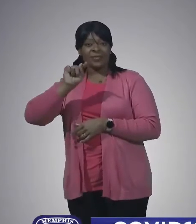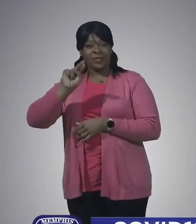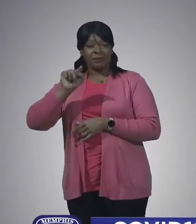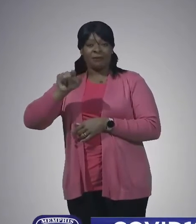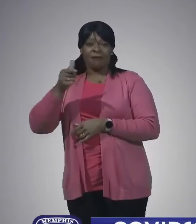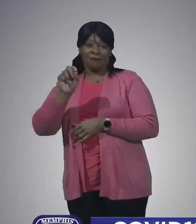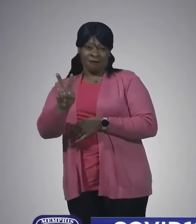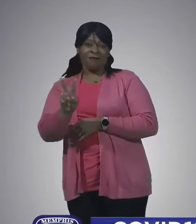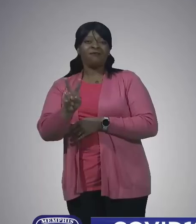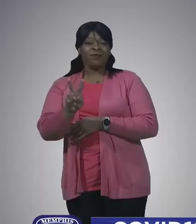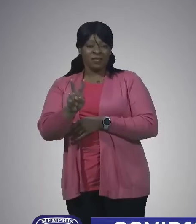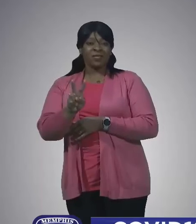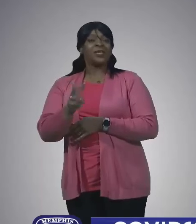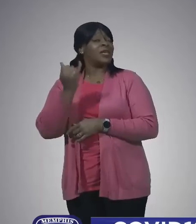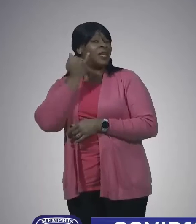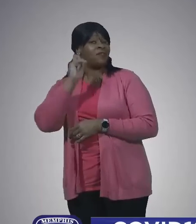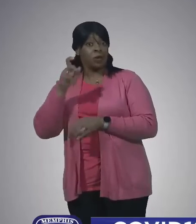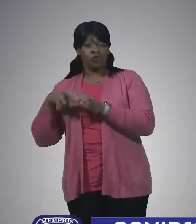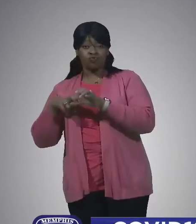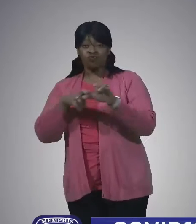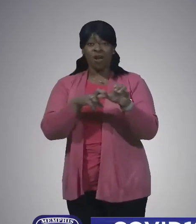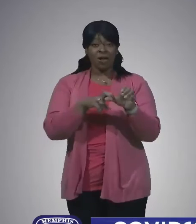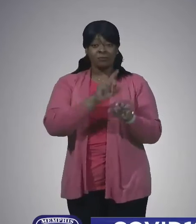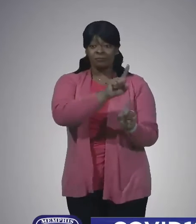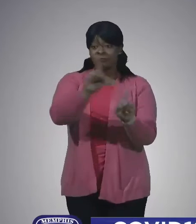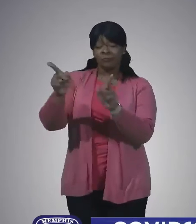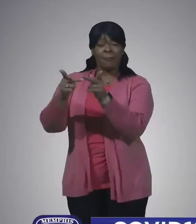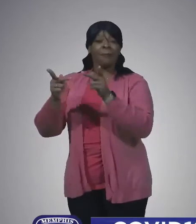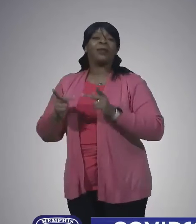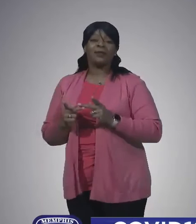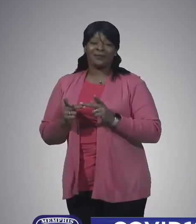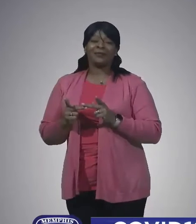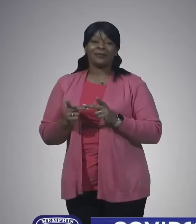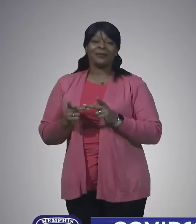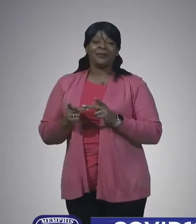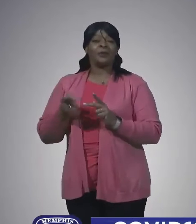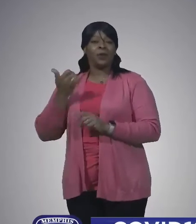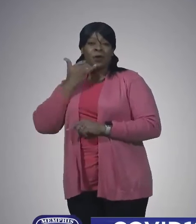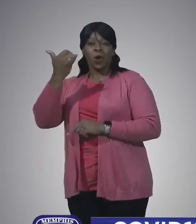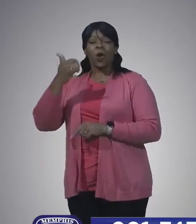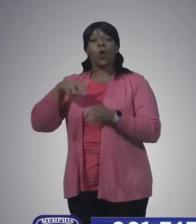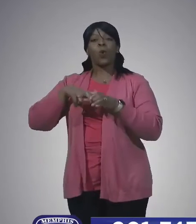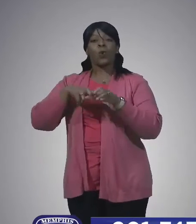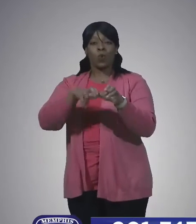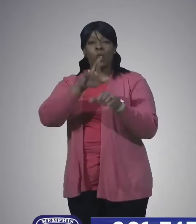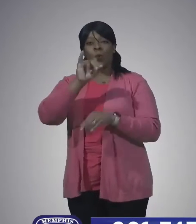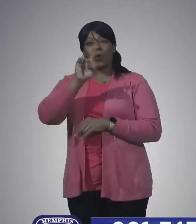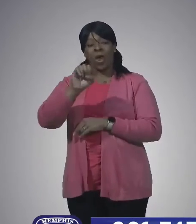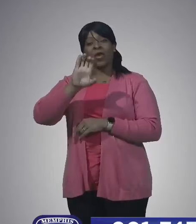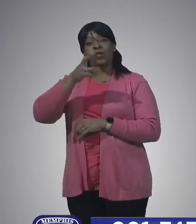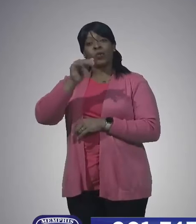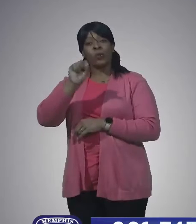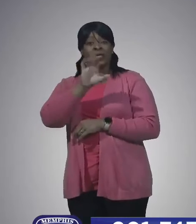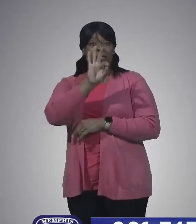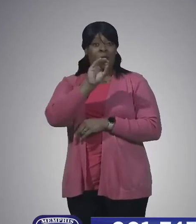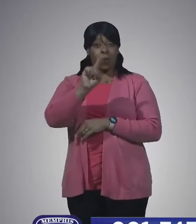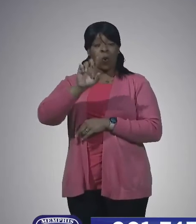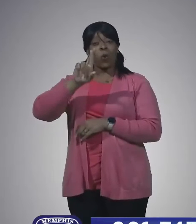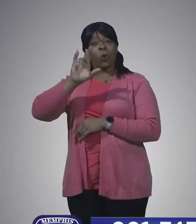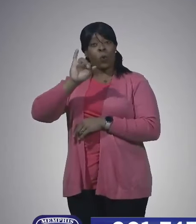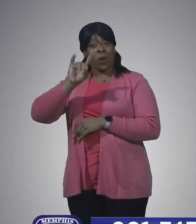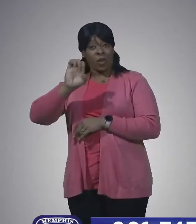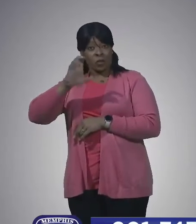covid19.memphistn.gov. And if you need a ride to any of those locations, you can call Ride Choice, 901 Ride Choice, at